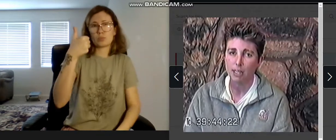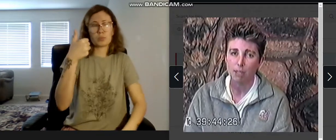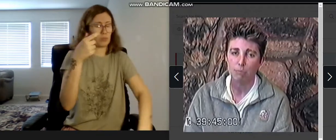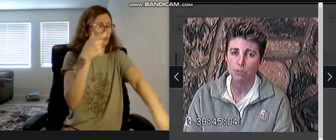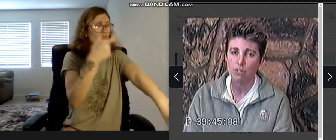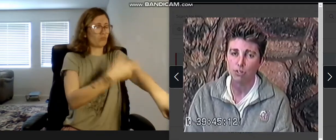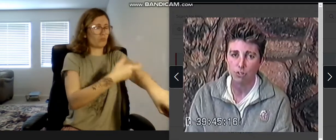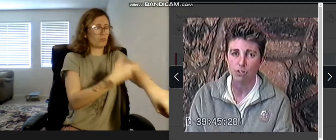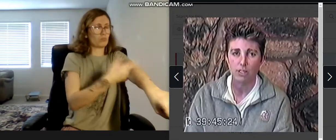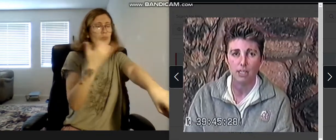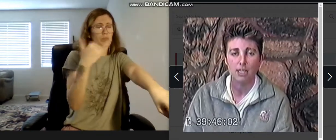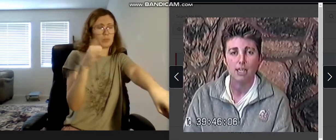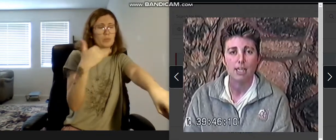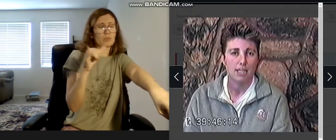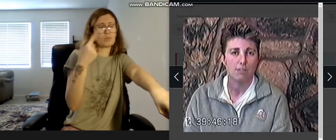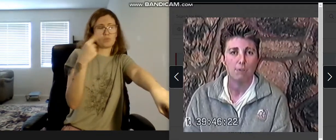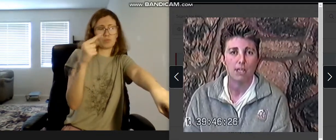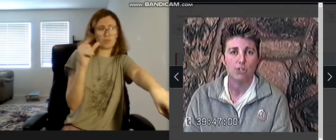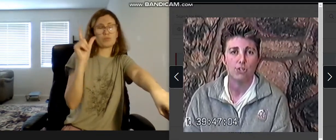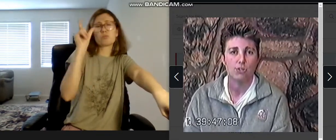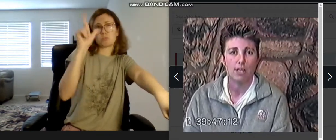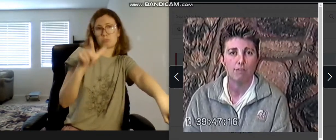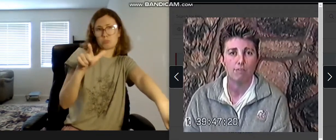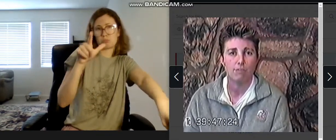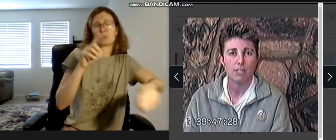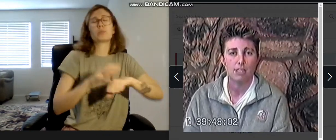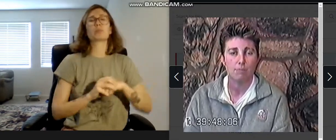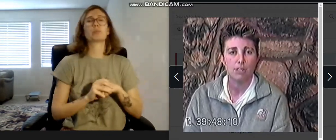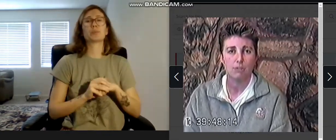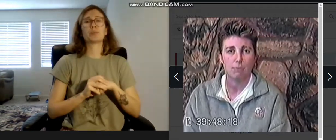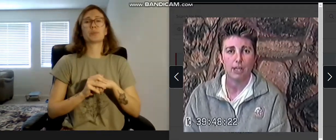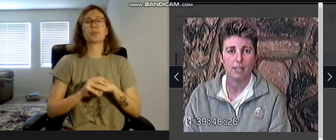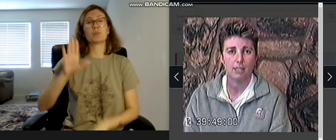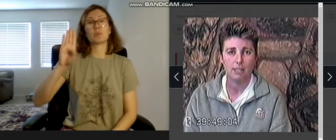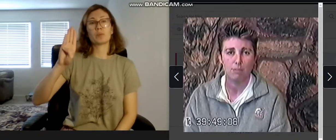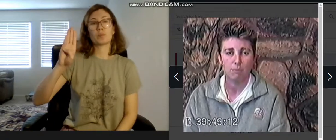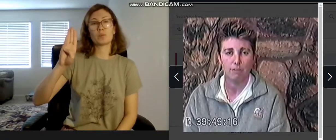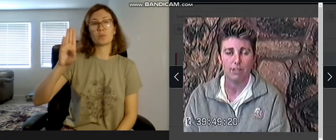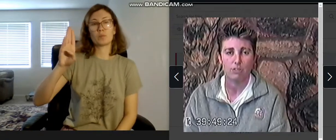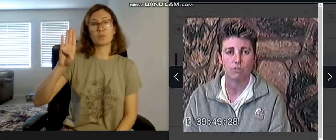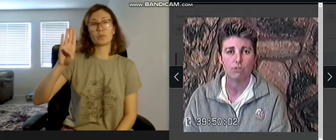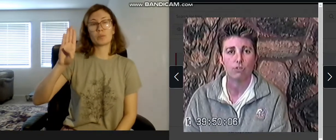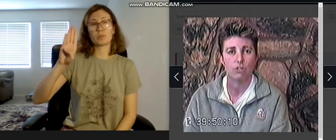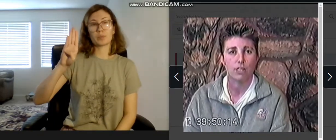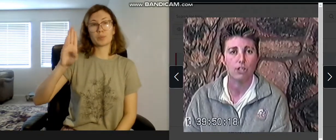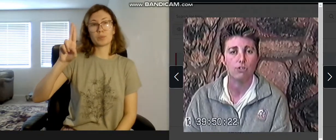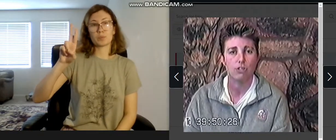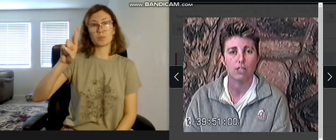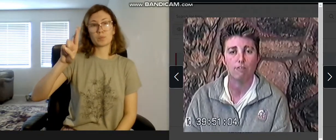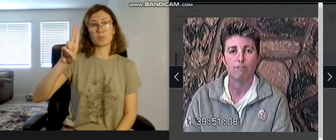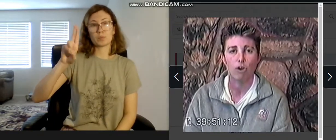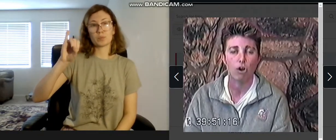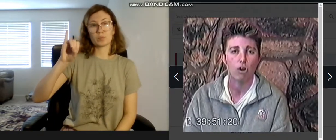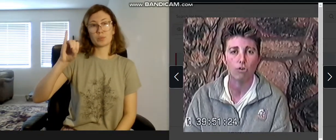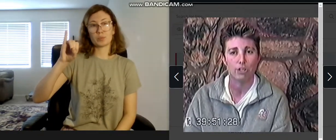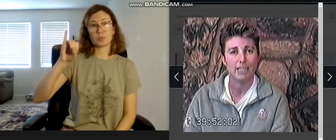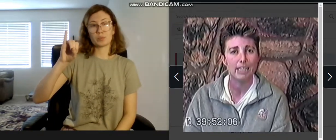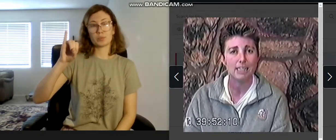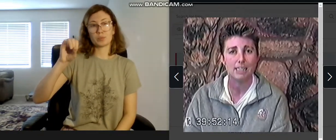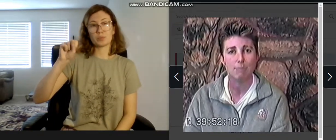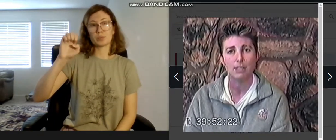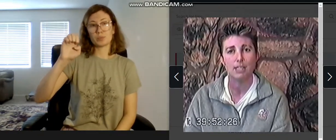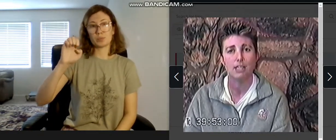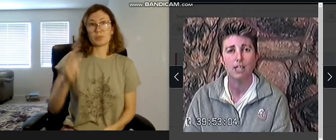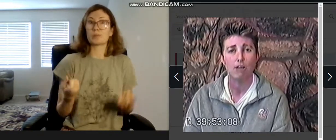the way you get bruises usually is because you have done something to break these blood vessels, like usually a fall or